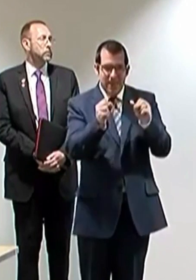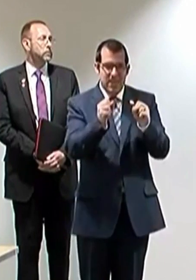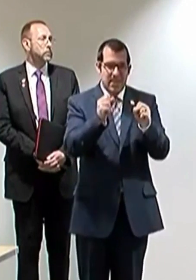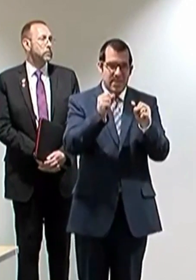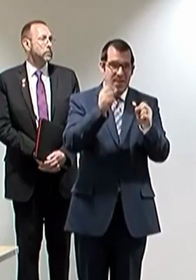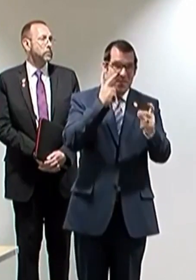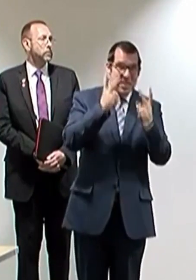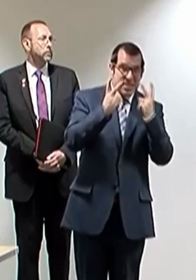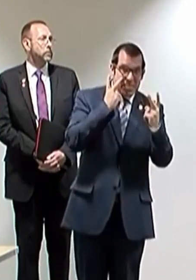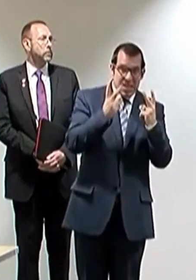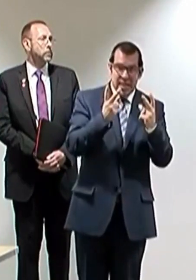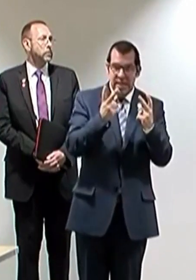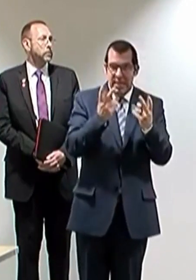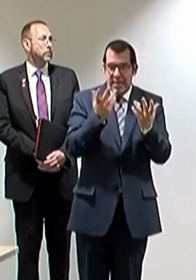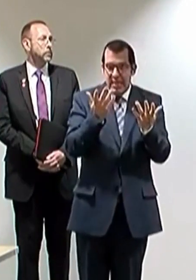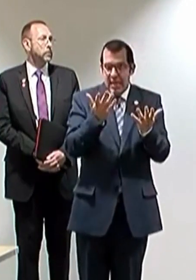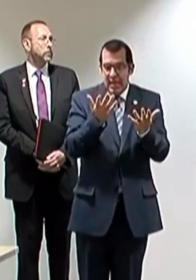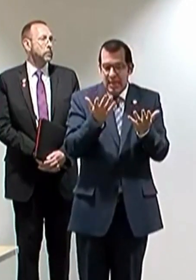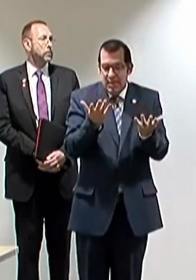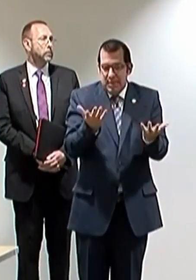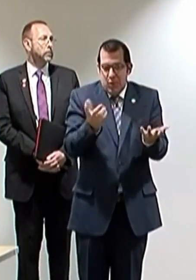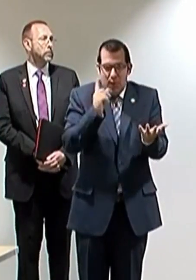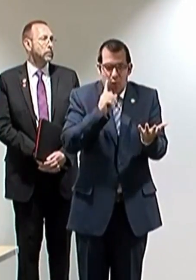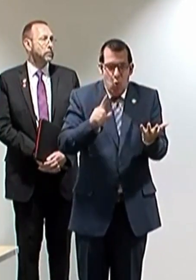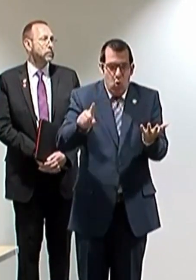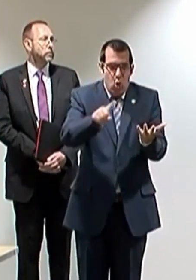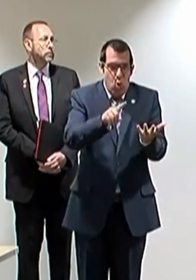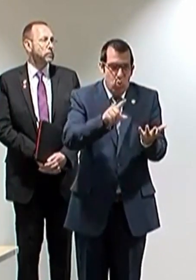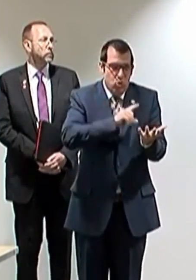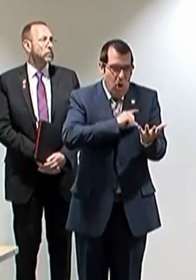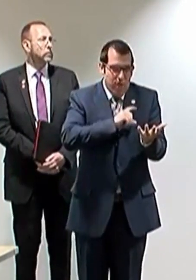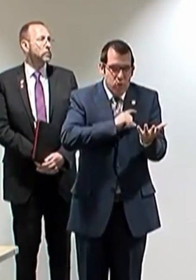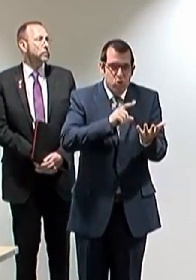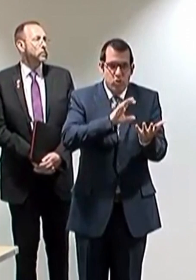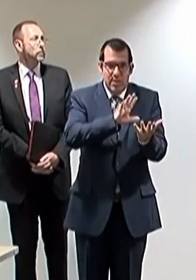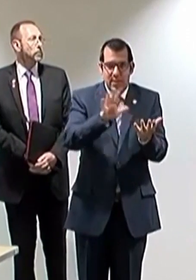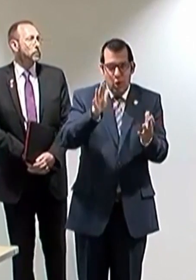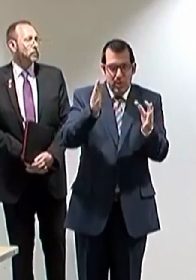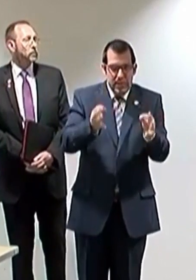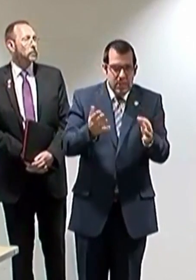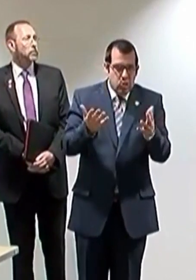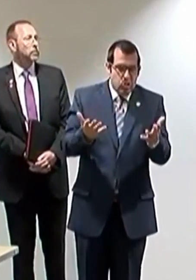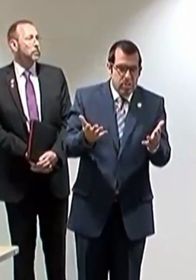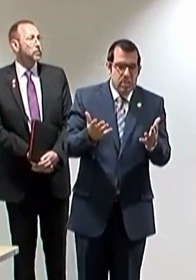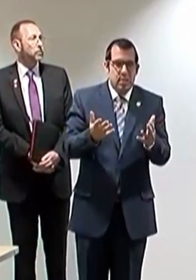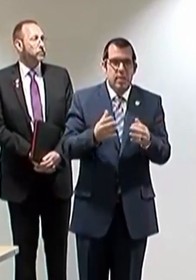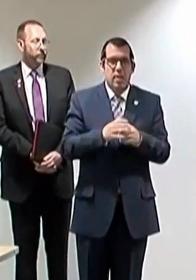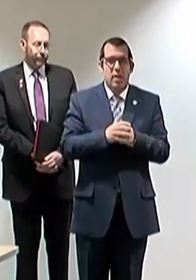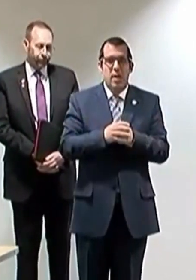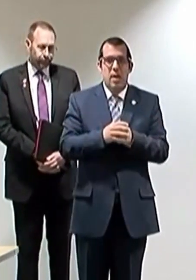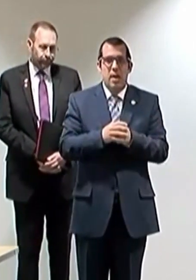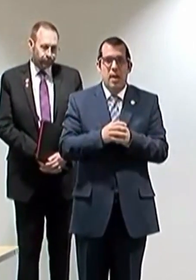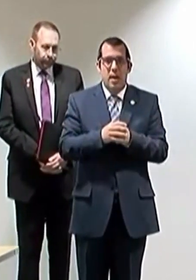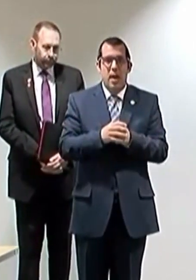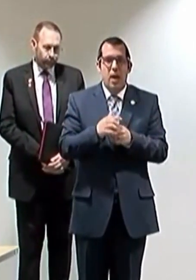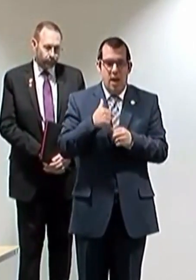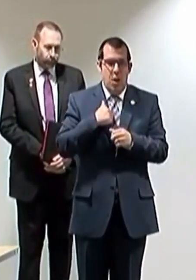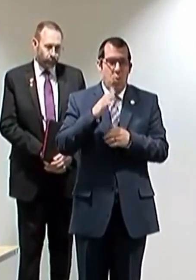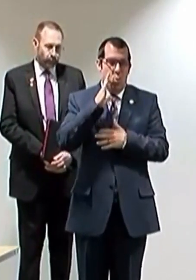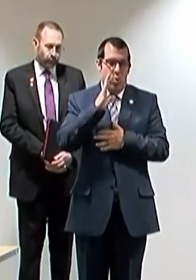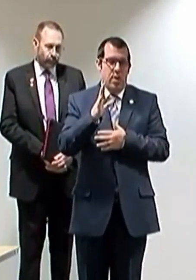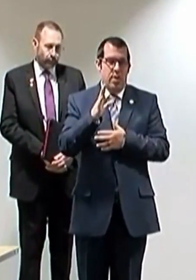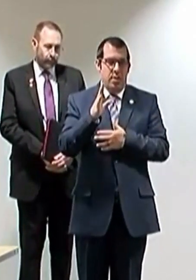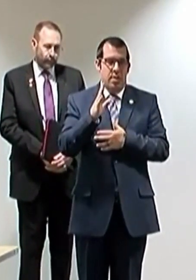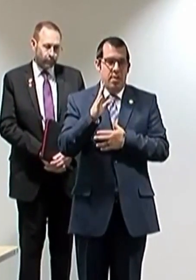visibility issue for the officers in their decision. But I will observe